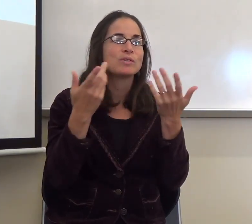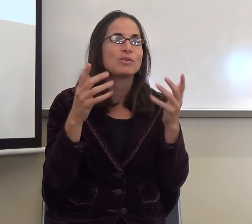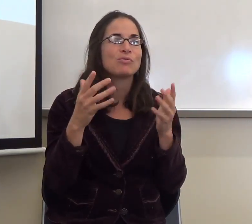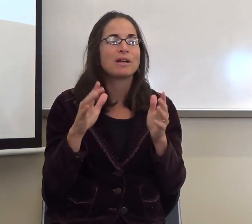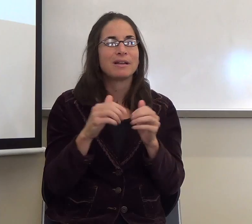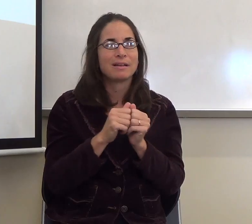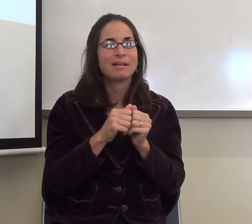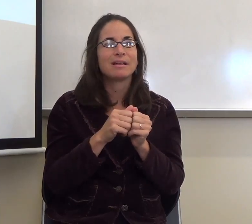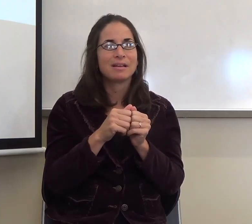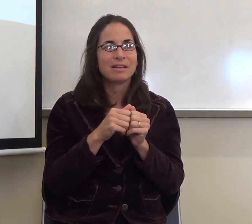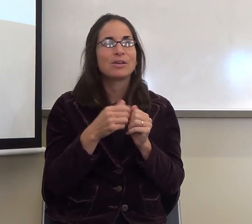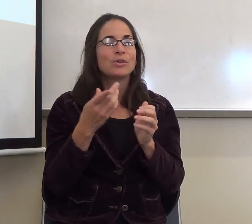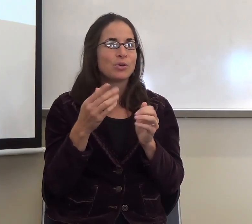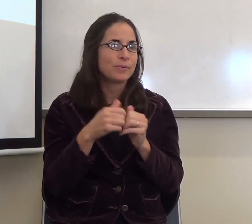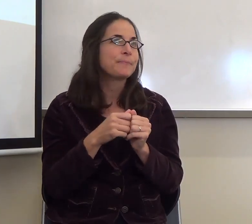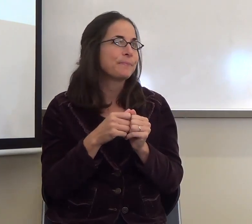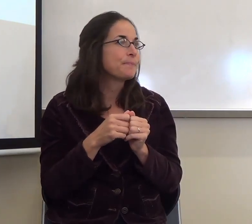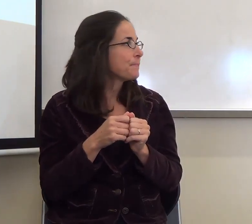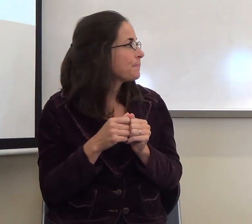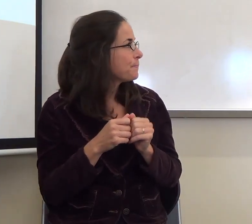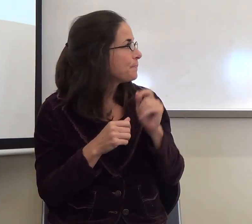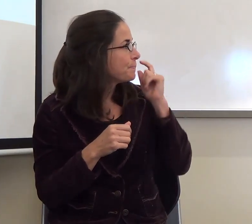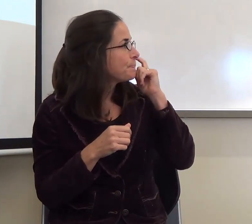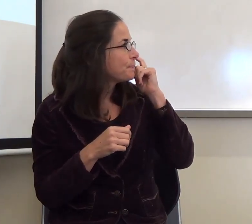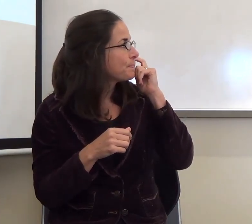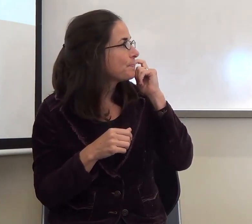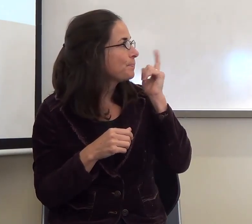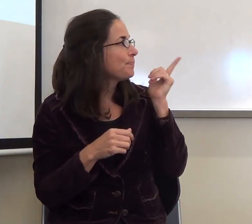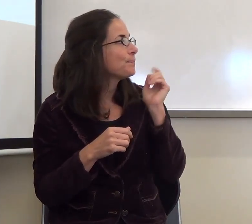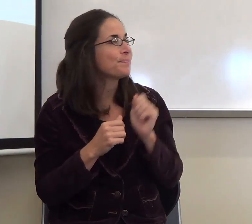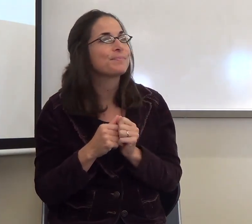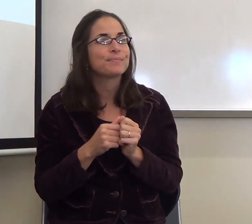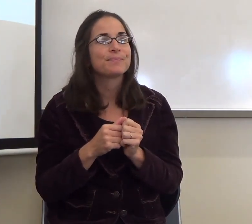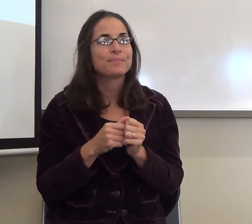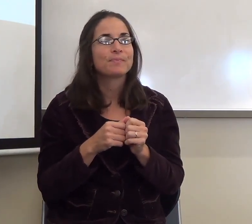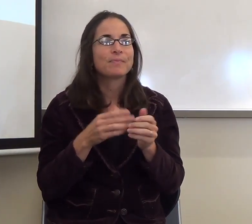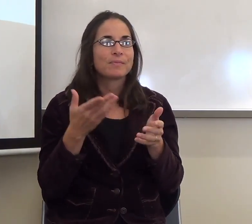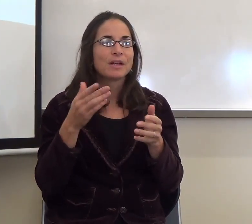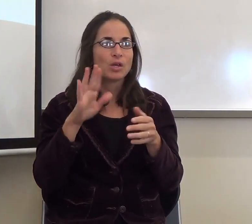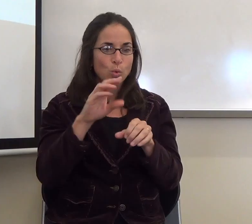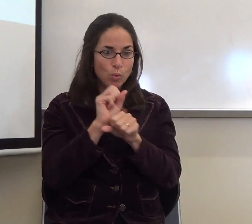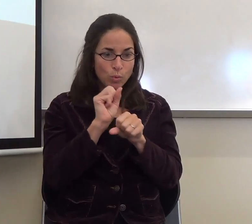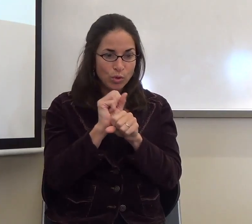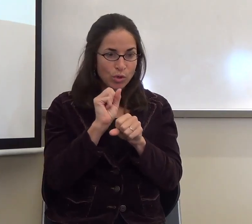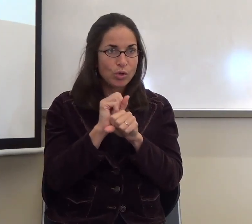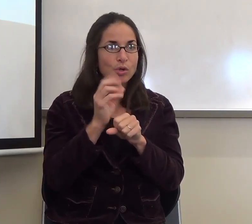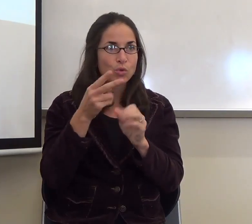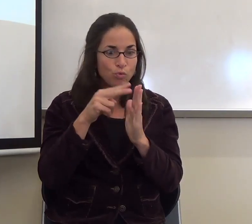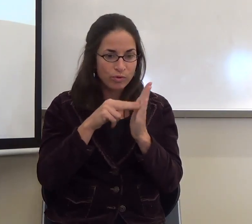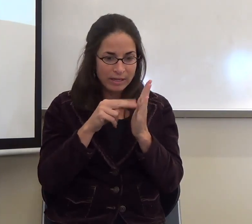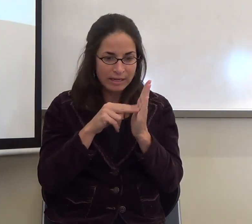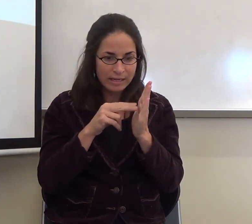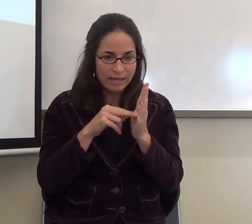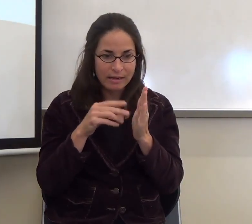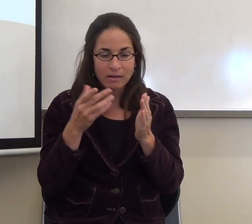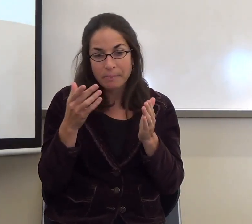That you're looking, the task of looking for reversal transitions,